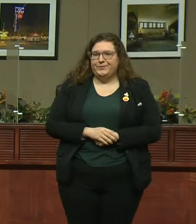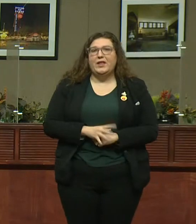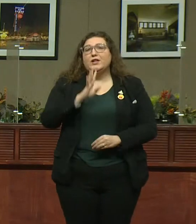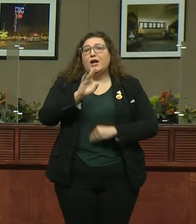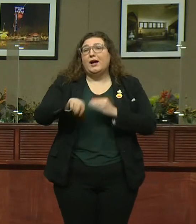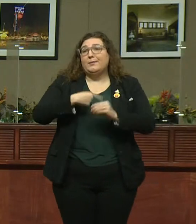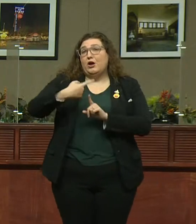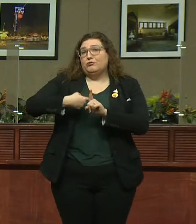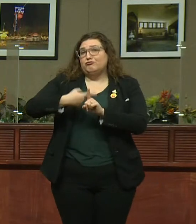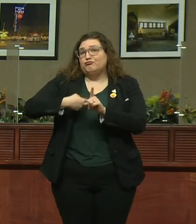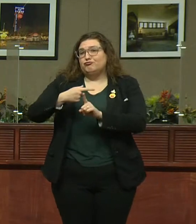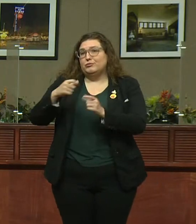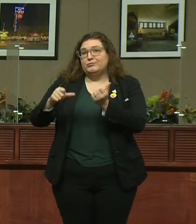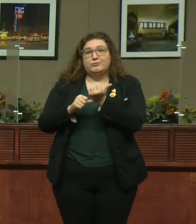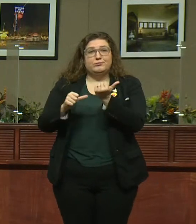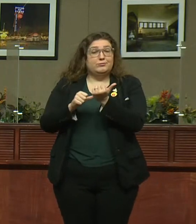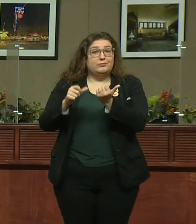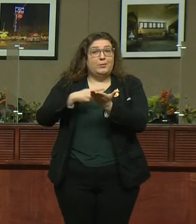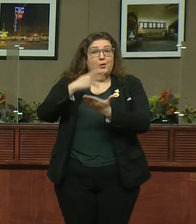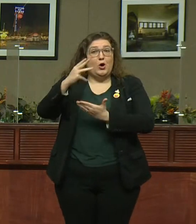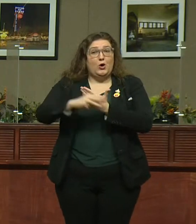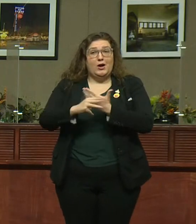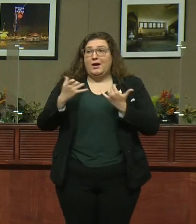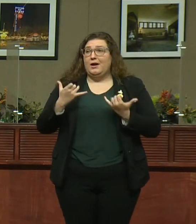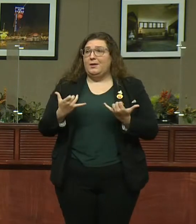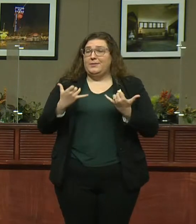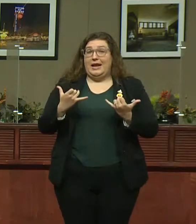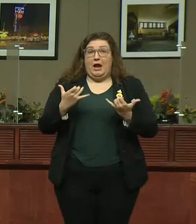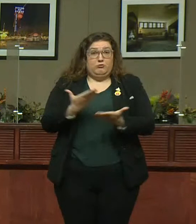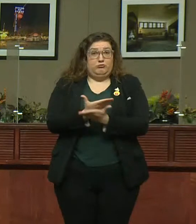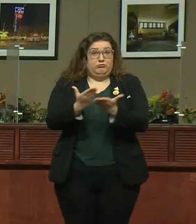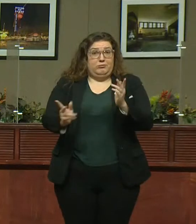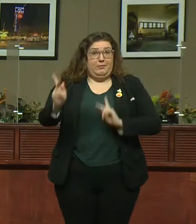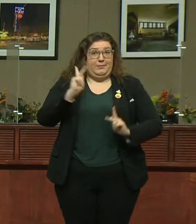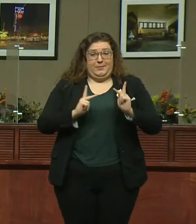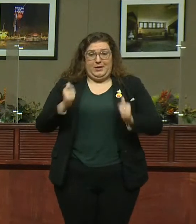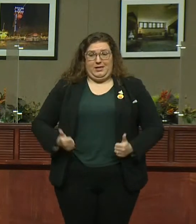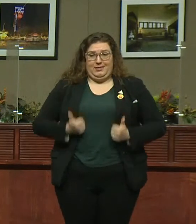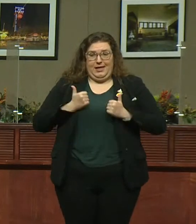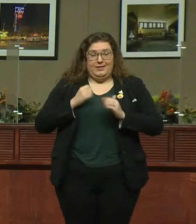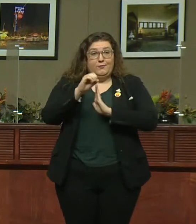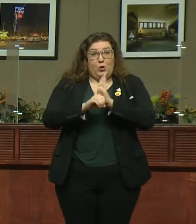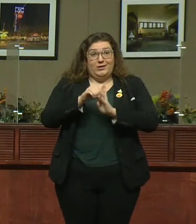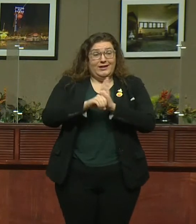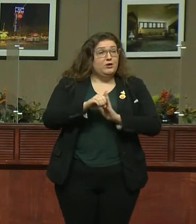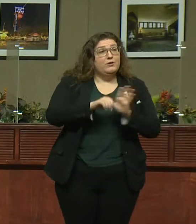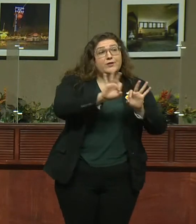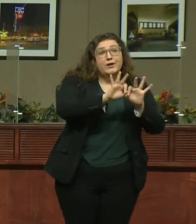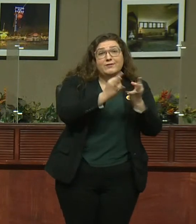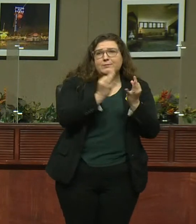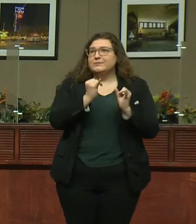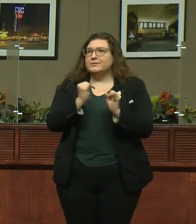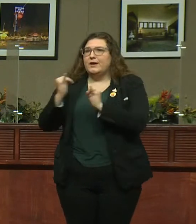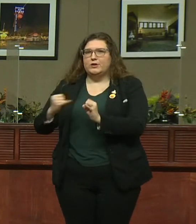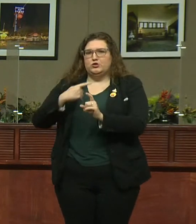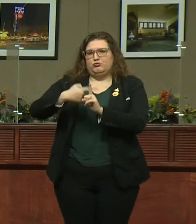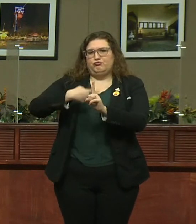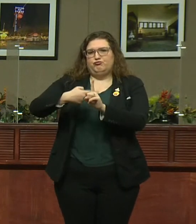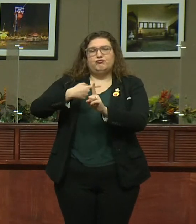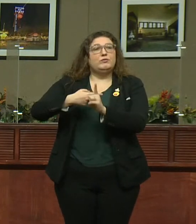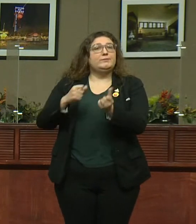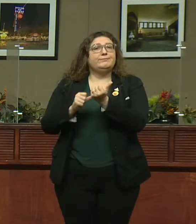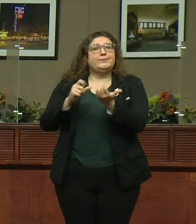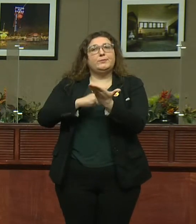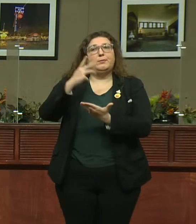to announce the reopening of the city's COVID-19 rental assistance program for families and individuals to get rental